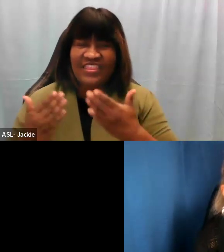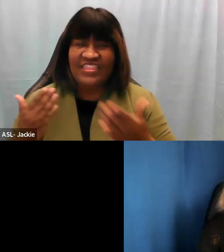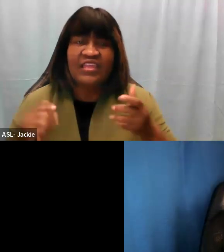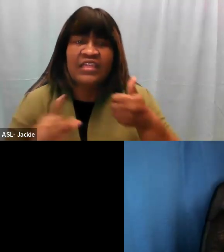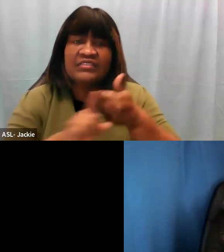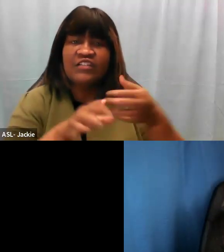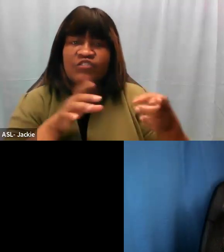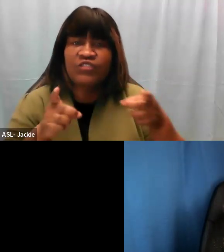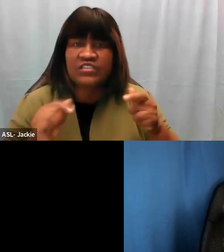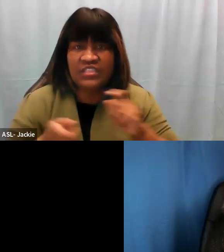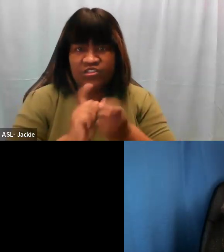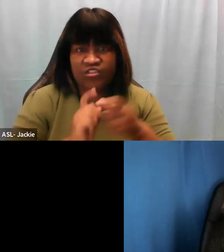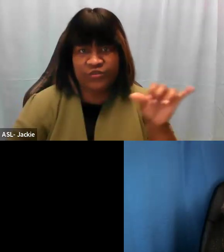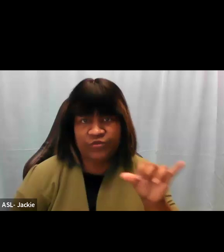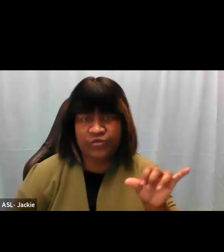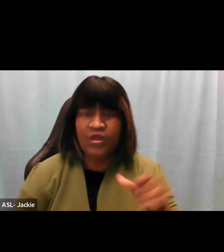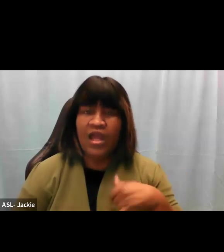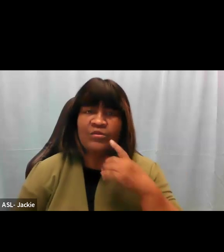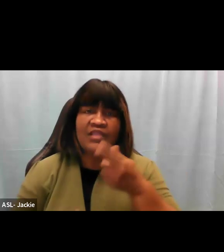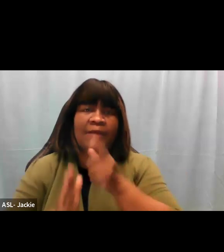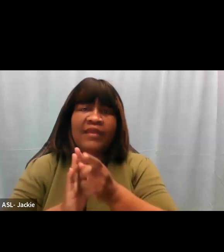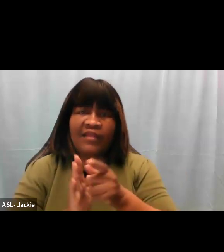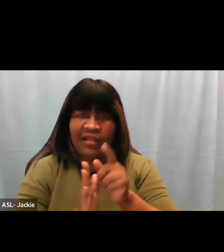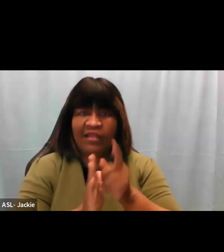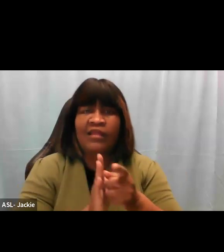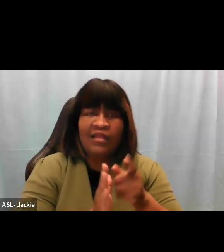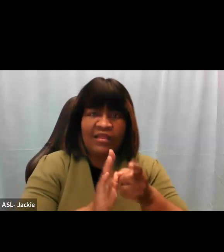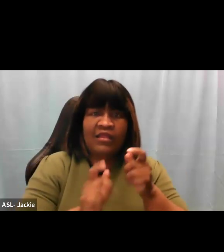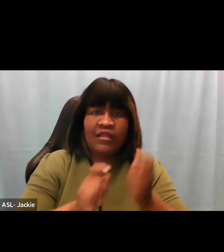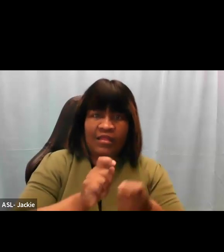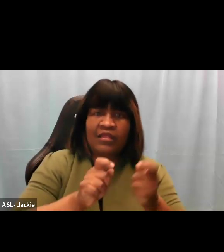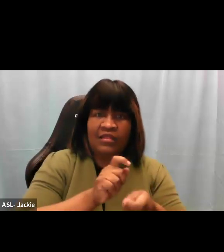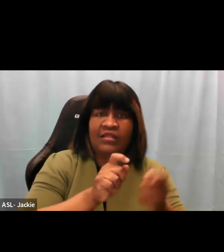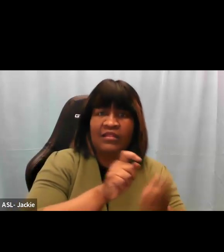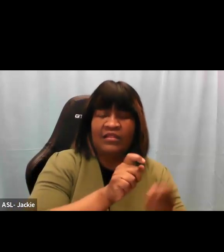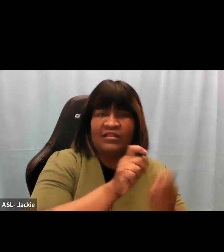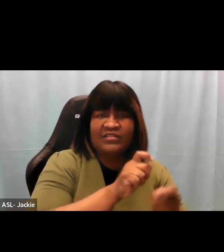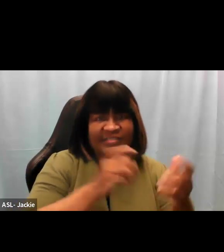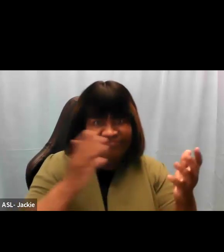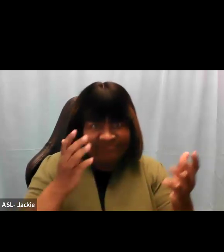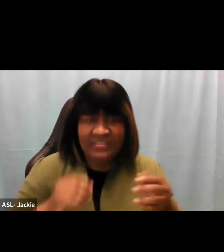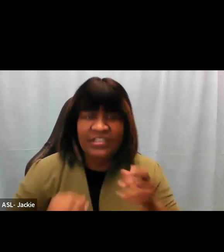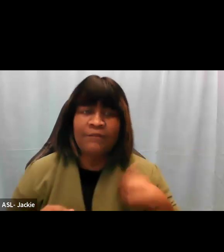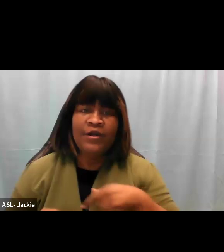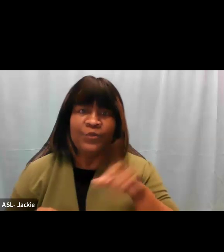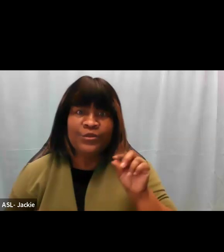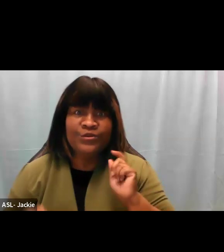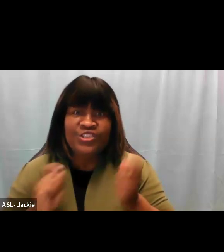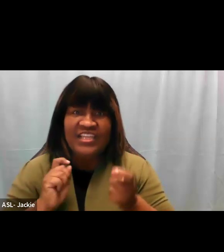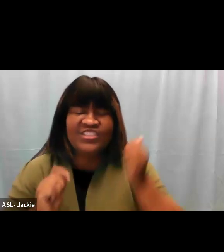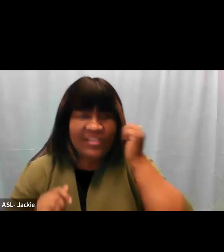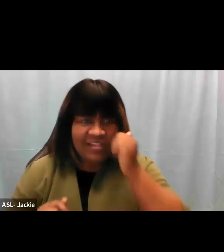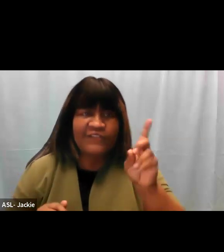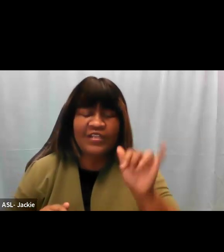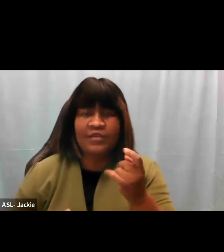self-direction can change. I'm going to say minute by minute. I know it won't change minute by minute, but we change, right? Every day we're a